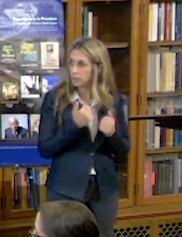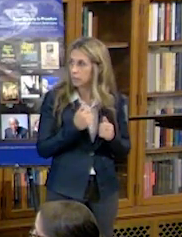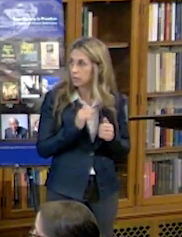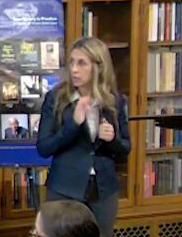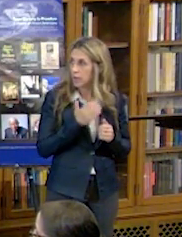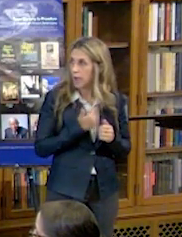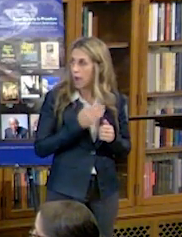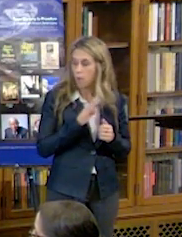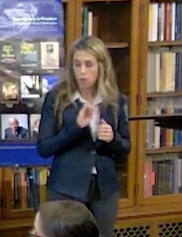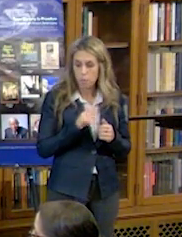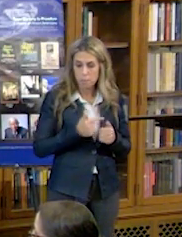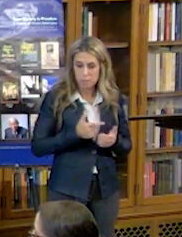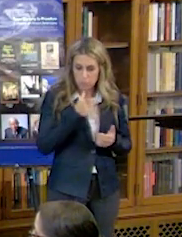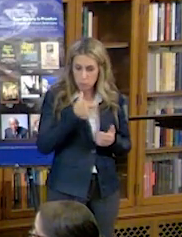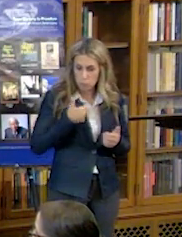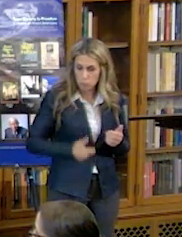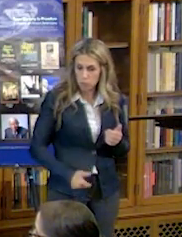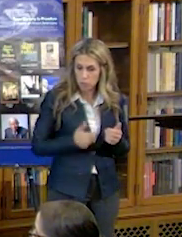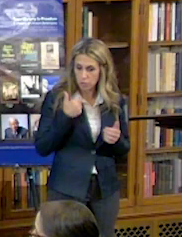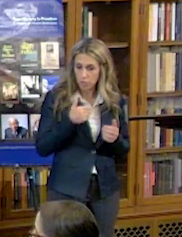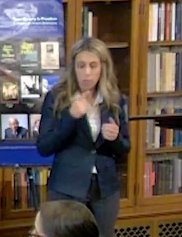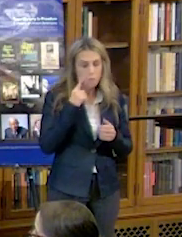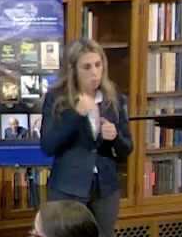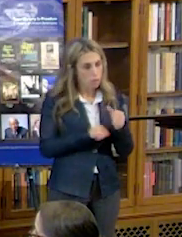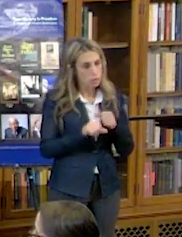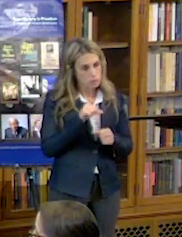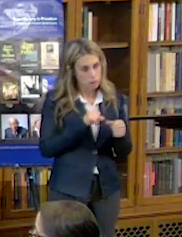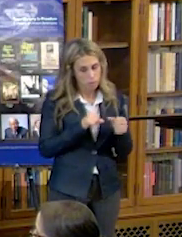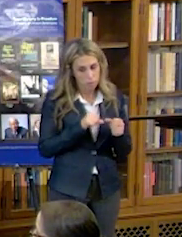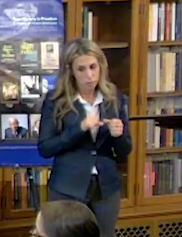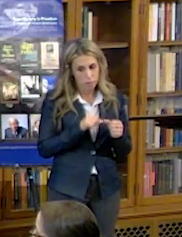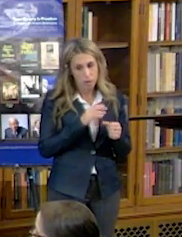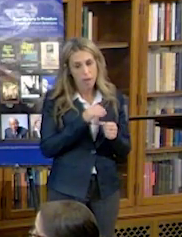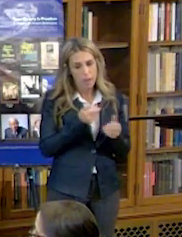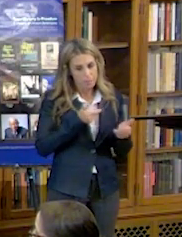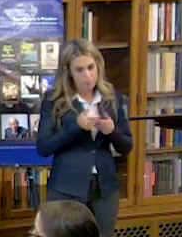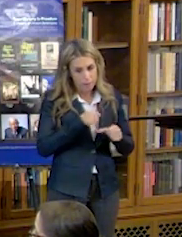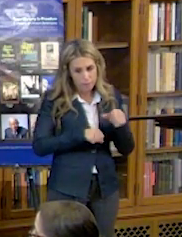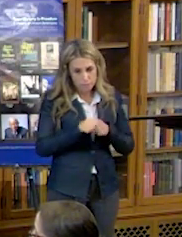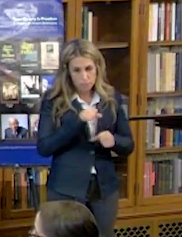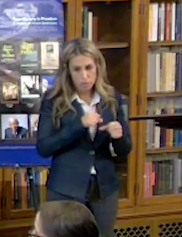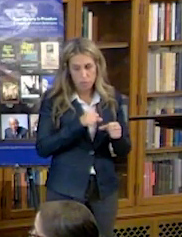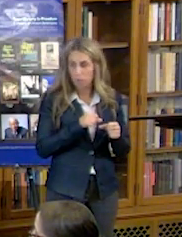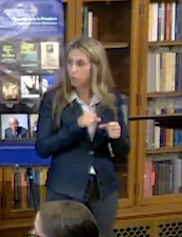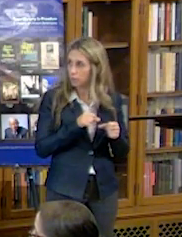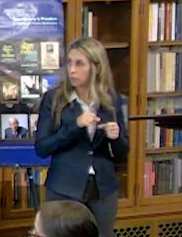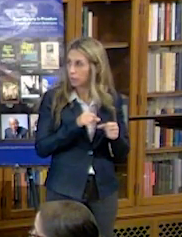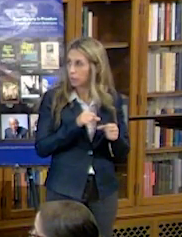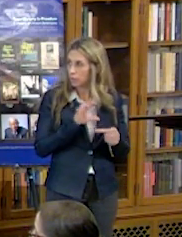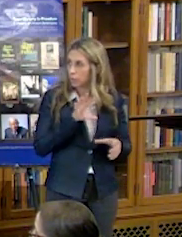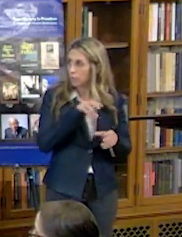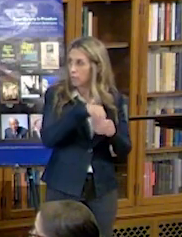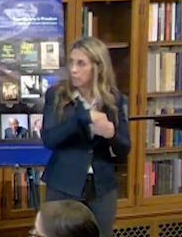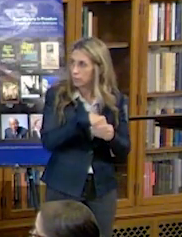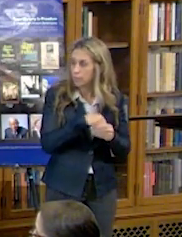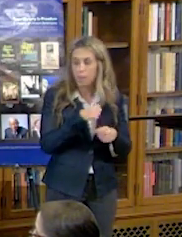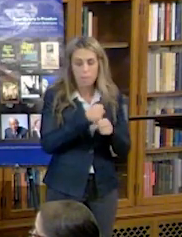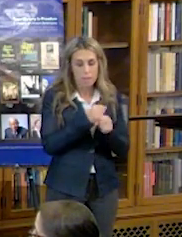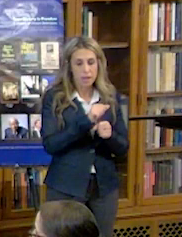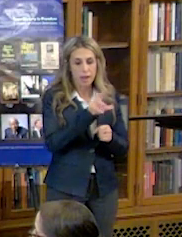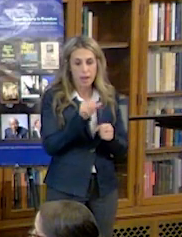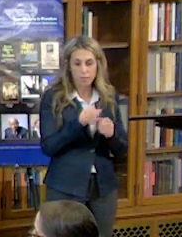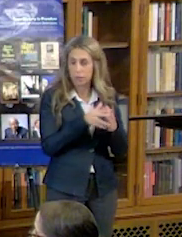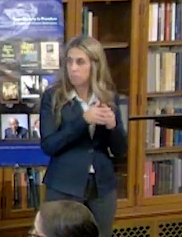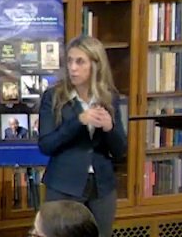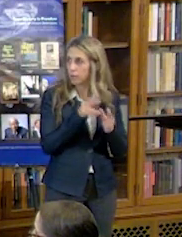in our being enjoying with and for one another and then inviting one another into into the fold that make African-American